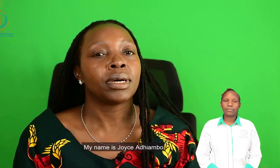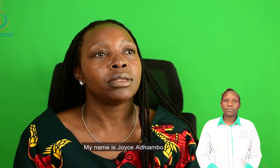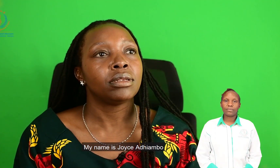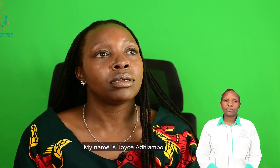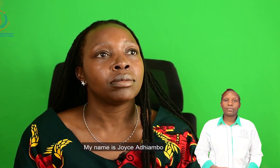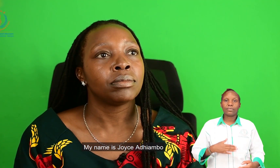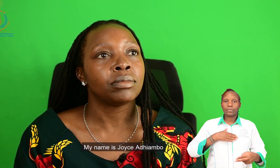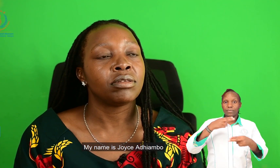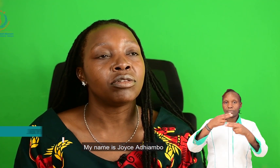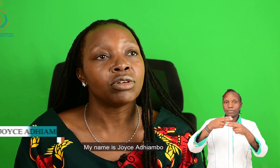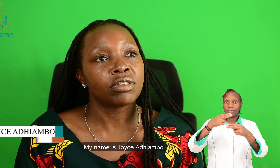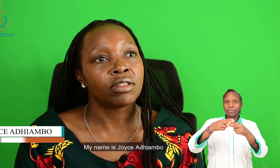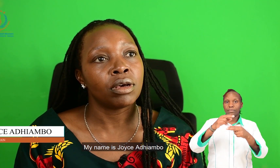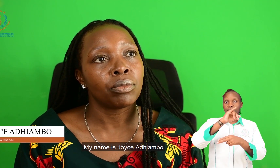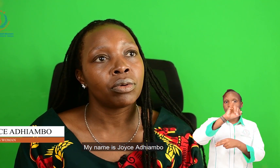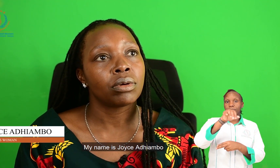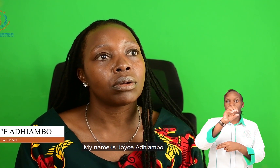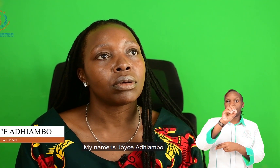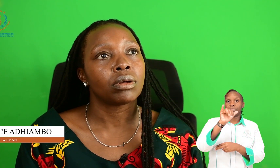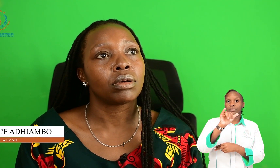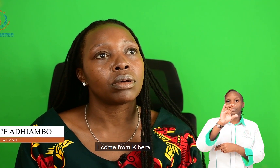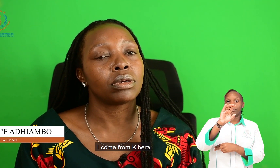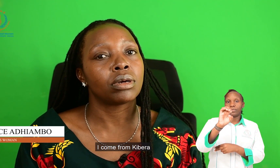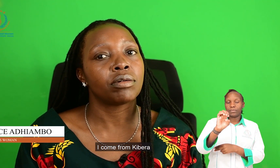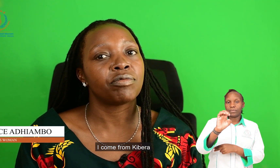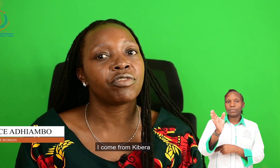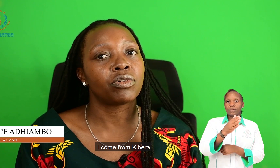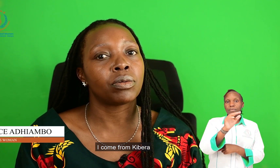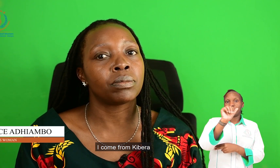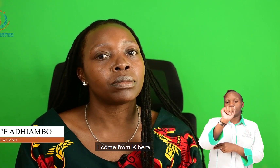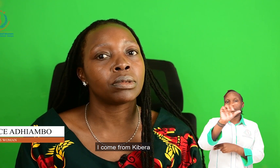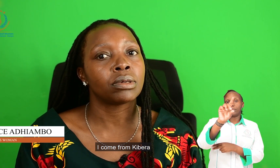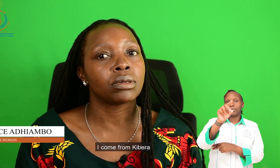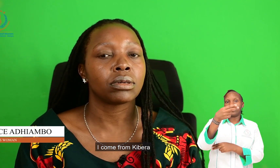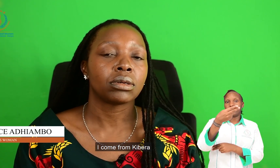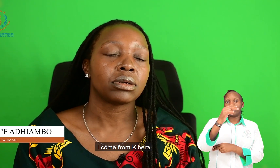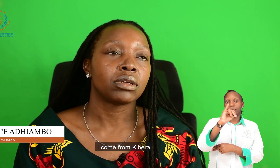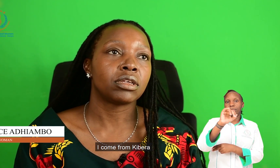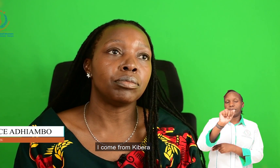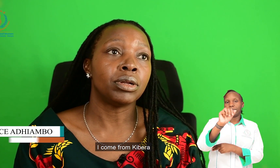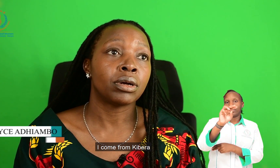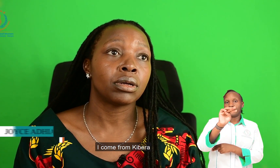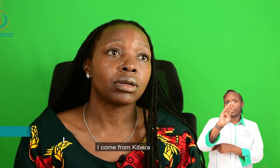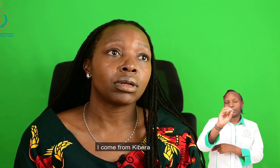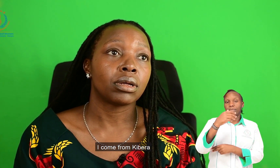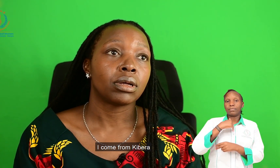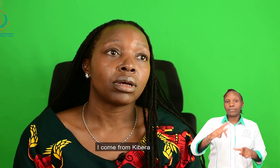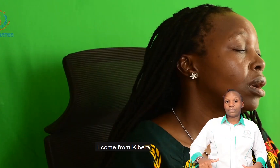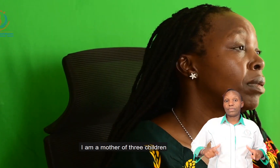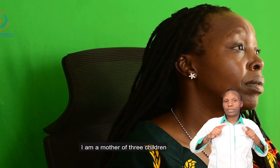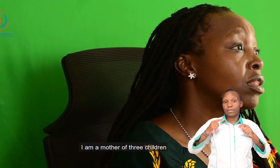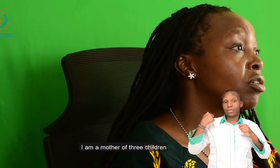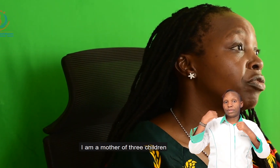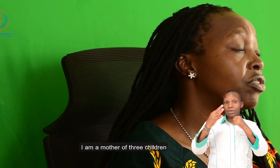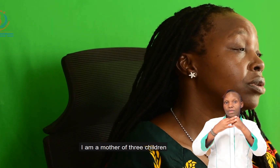My name is Joyce Adhiambo. I come from Kibera. I'm a mother of